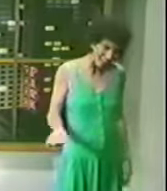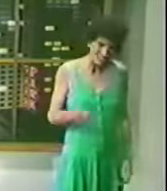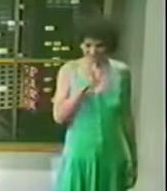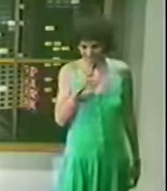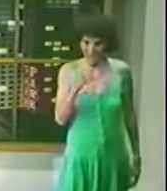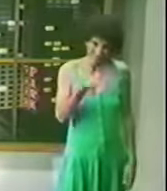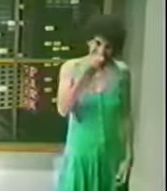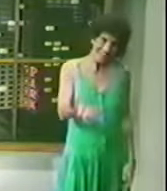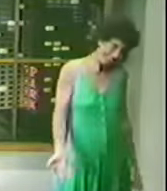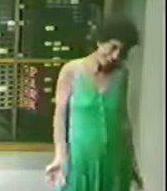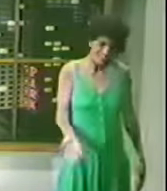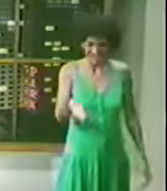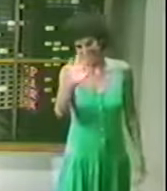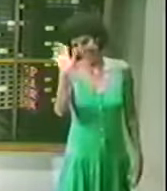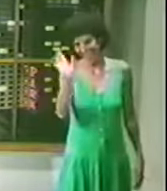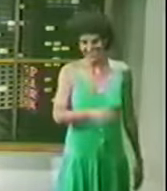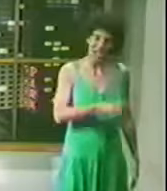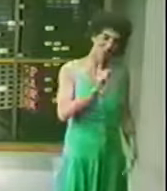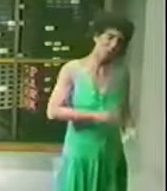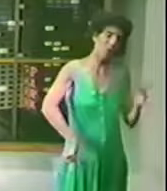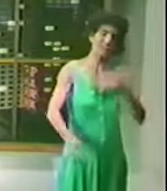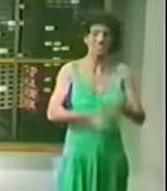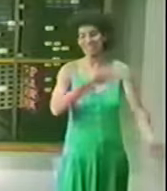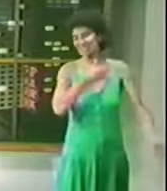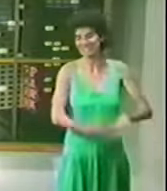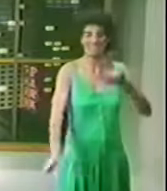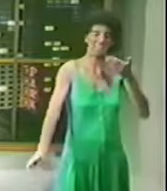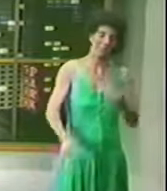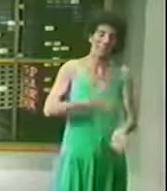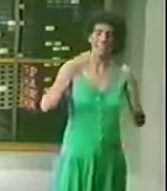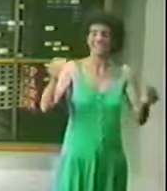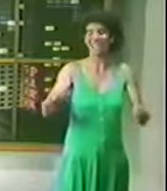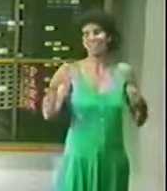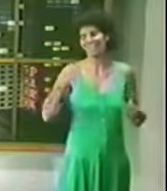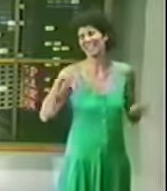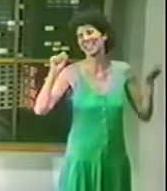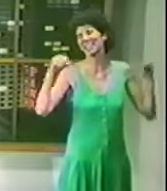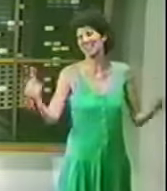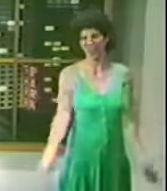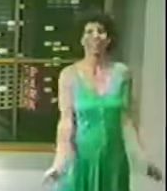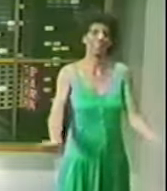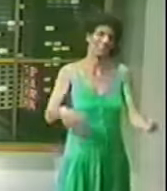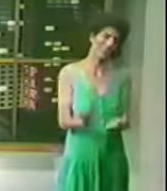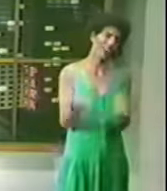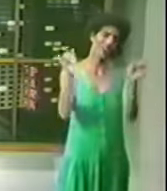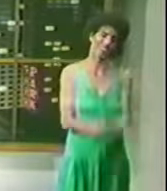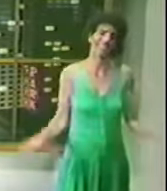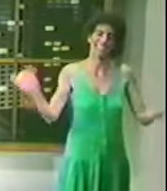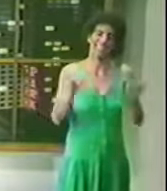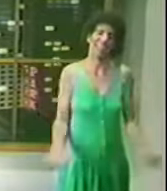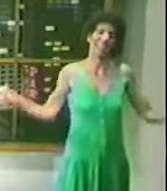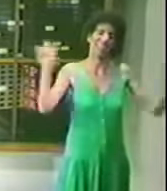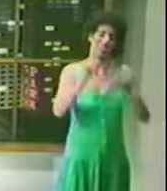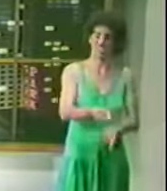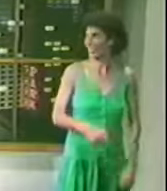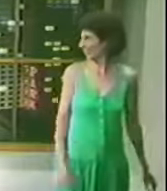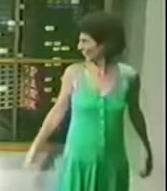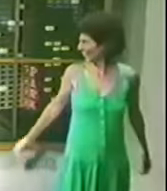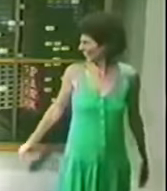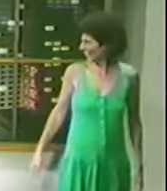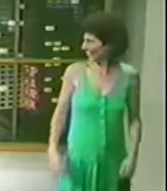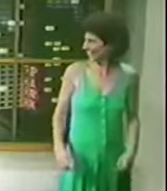fuck cares? God damn it, what difference does it make? Give me a fucking break. It's all the same difference to you. I'll just